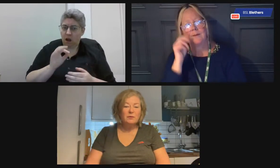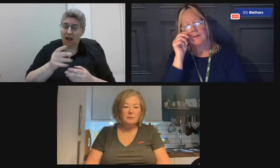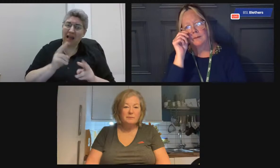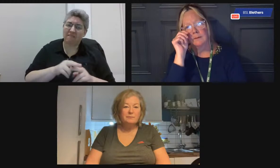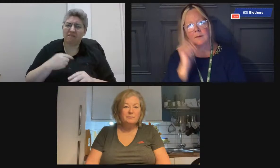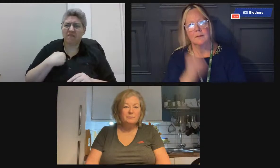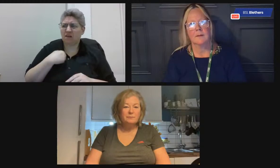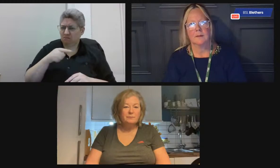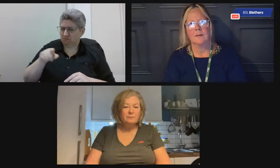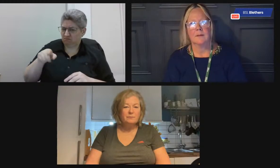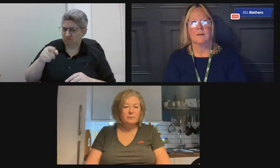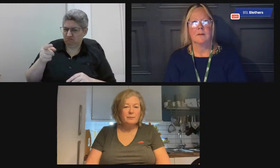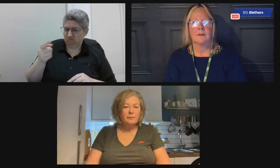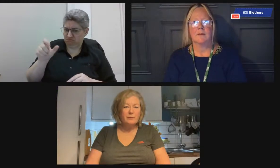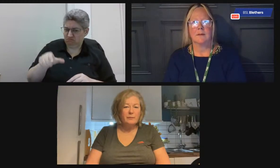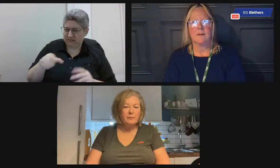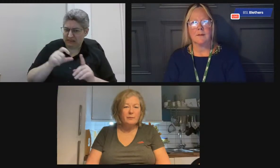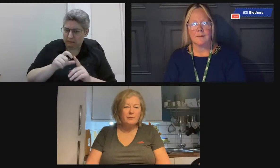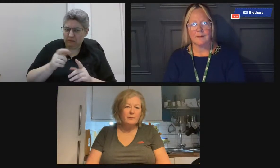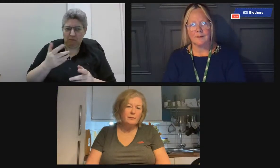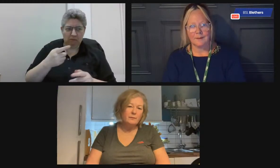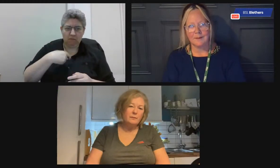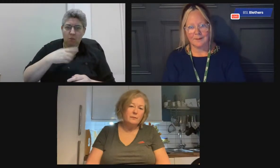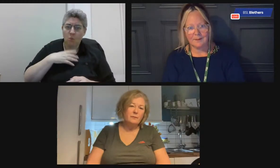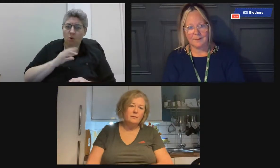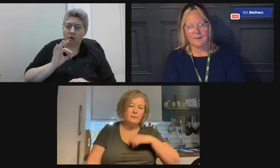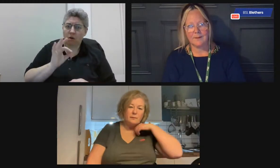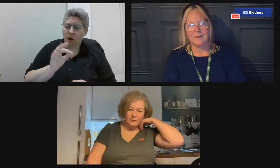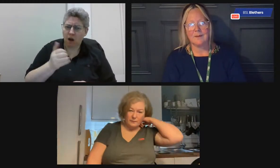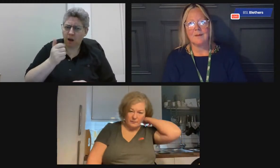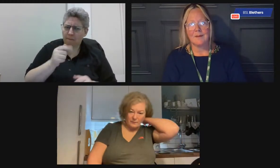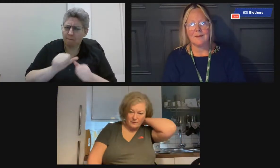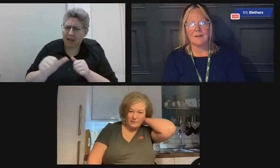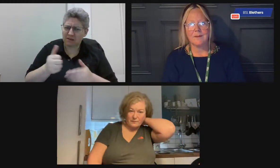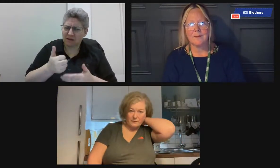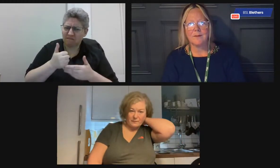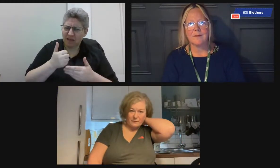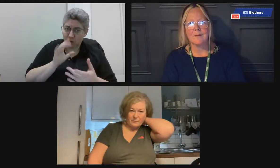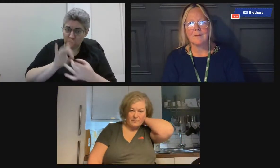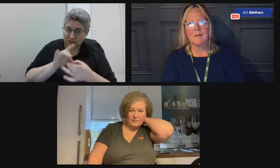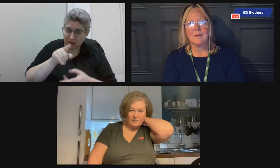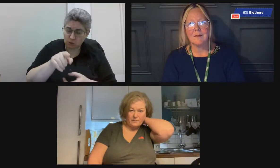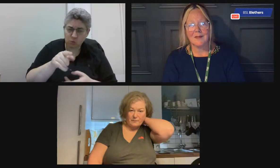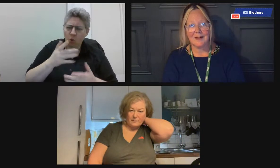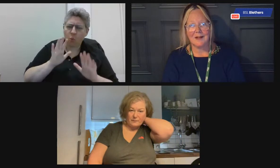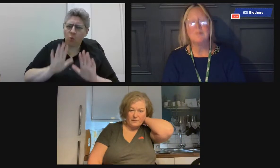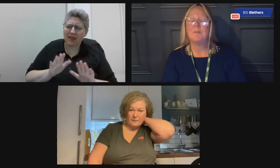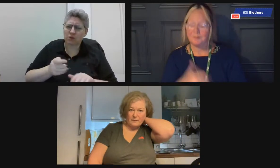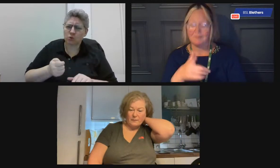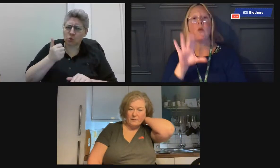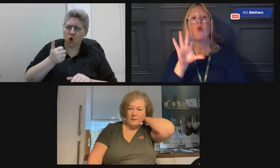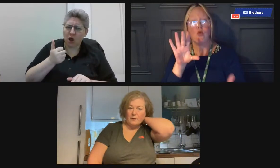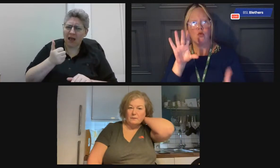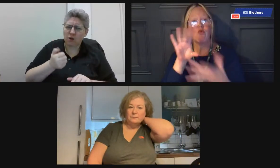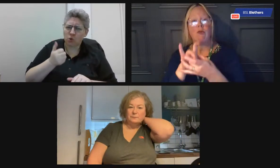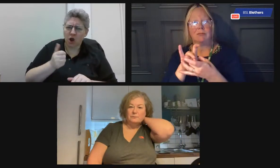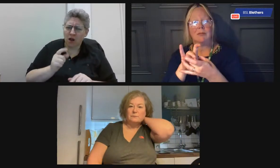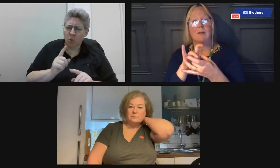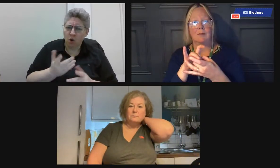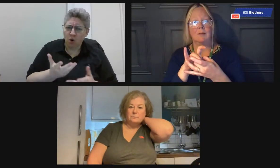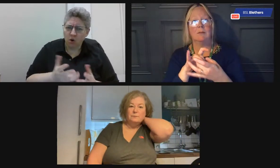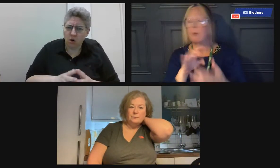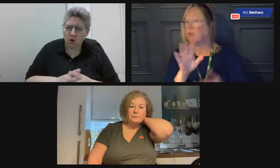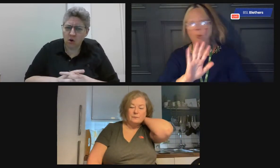be part of volunteering as part of a group. so it means that someone like Debbie who